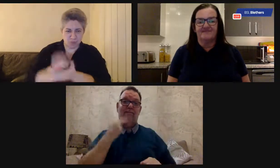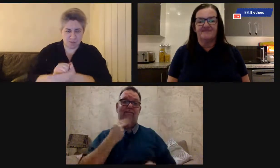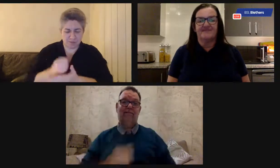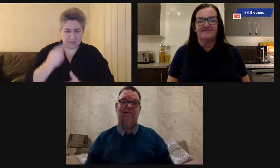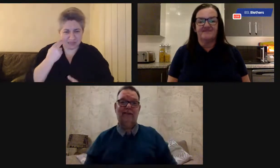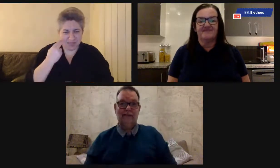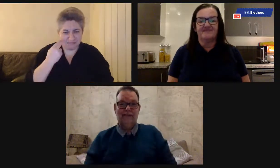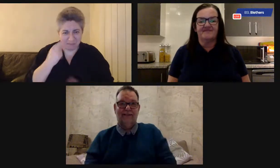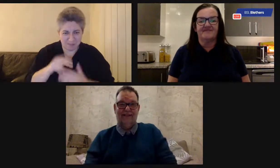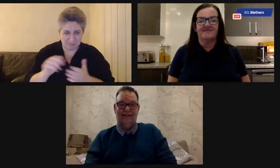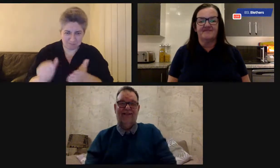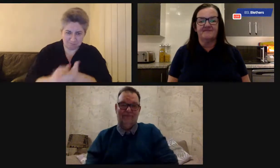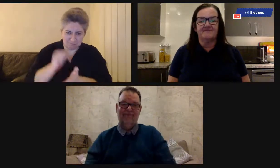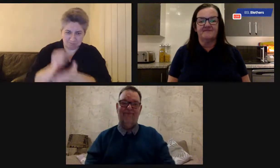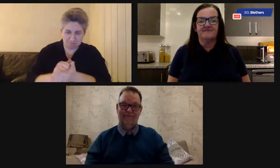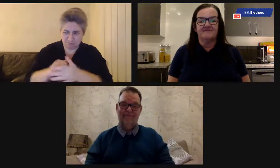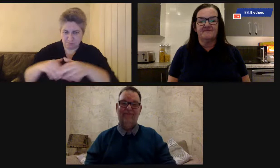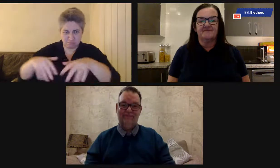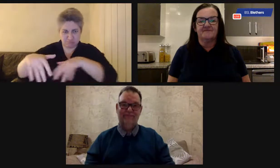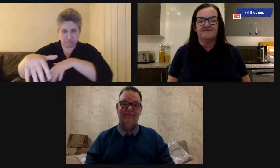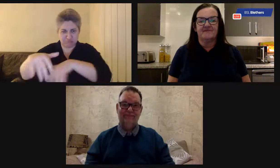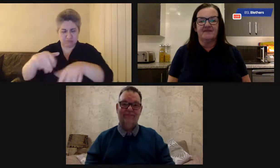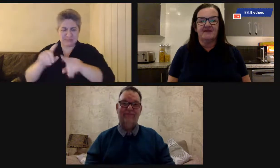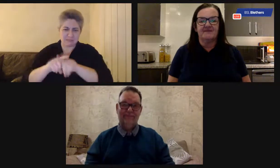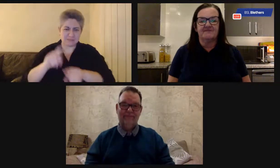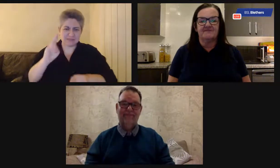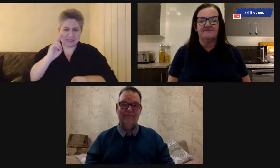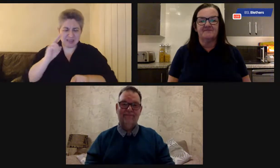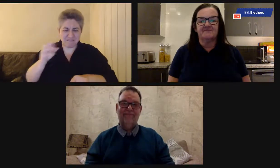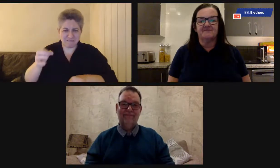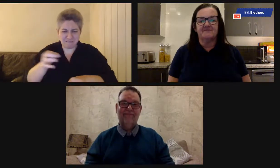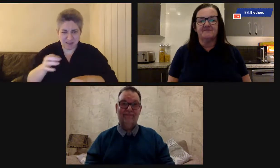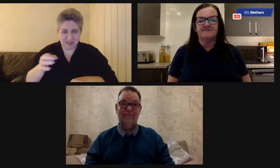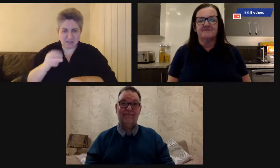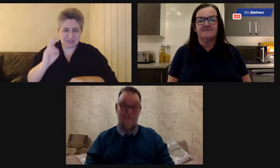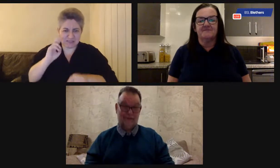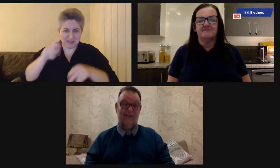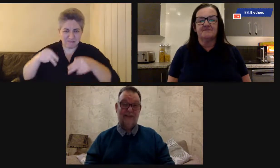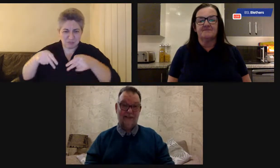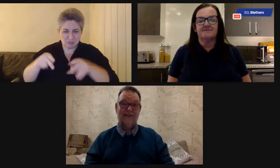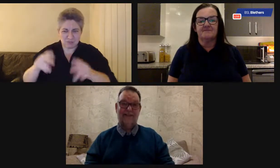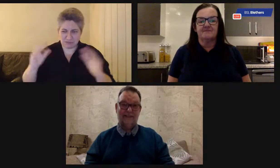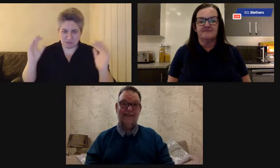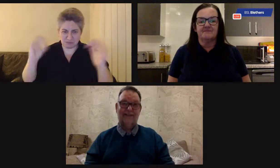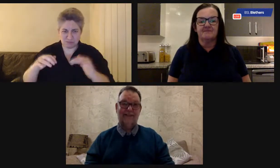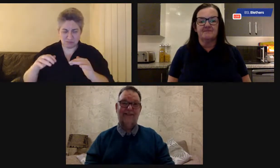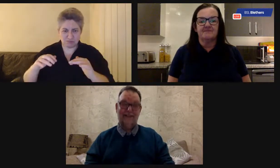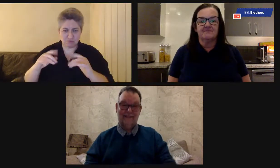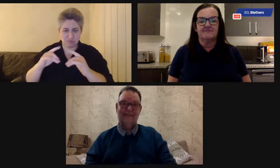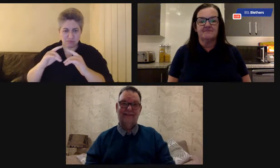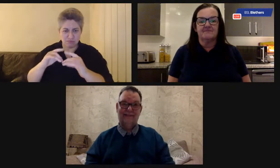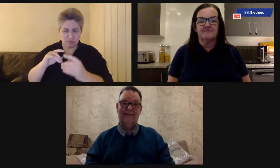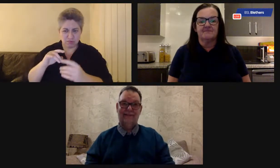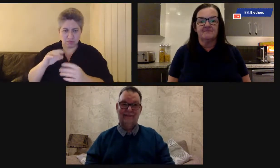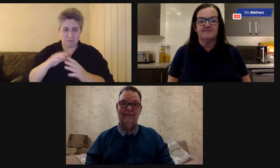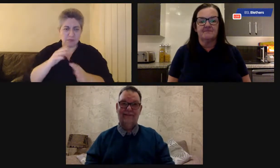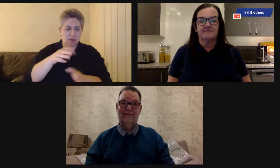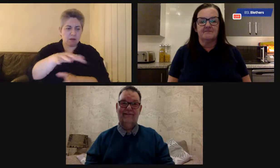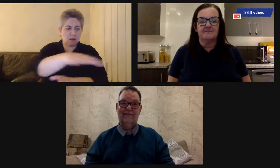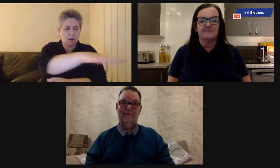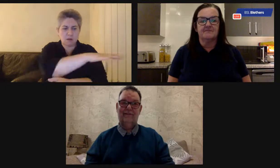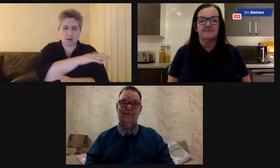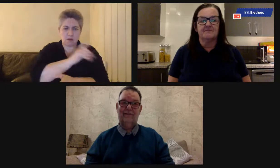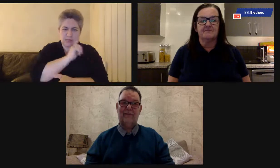up and down the hall, and it was all deaf people in this because it's such a large venue. Oh, so you almost had